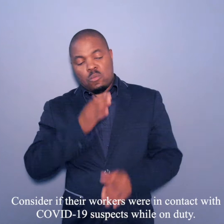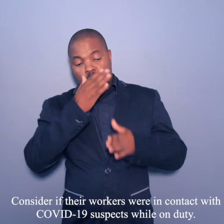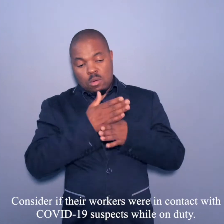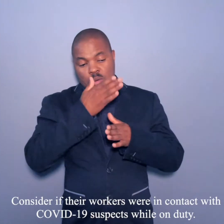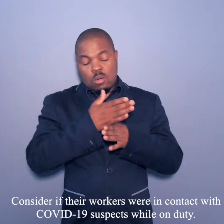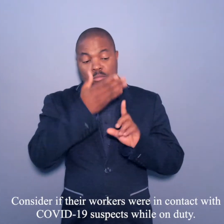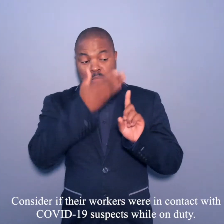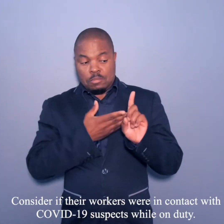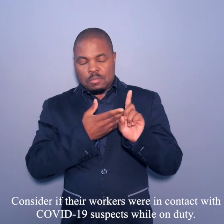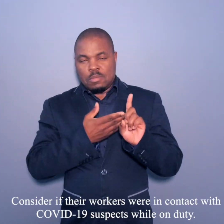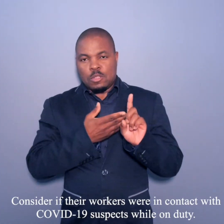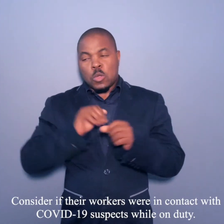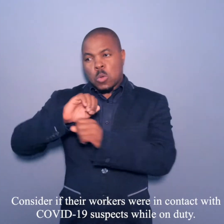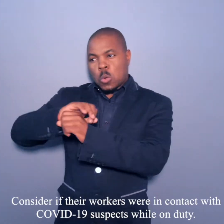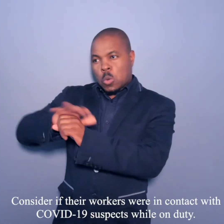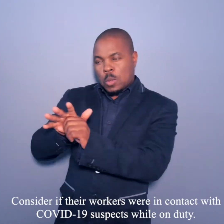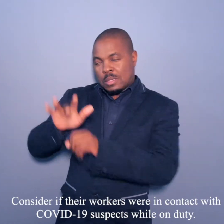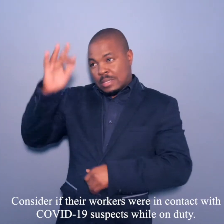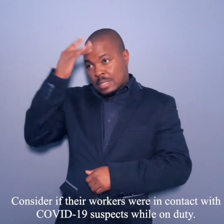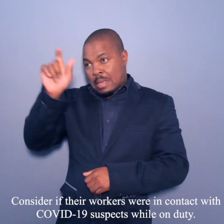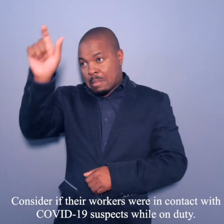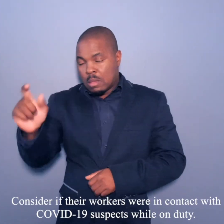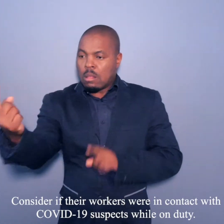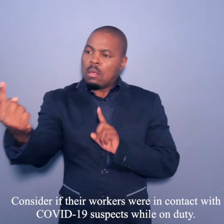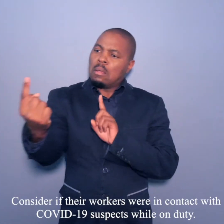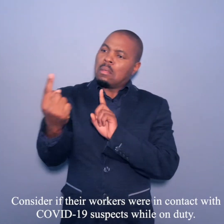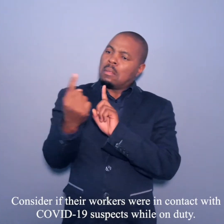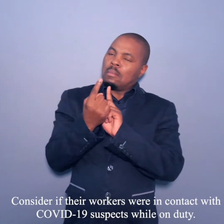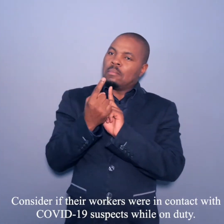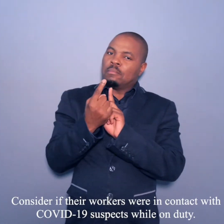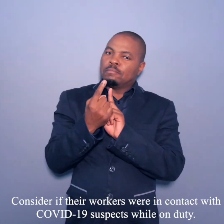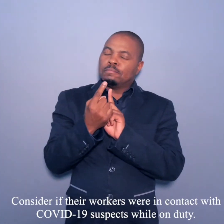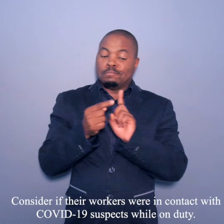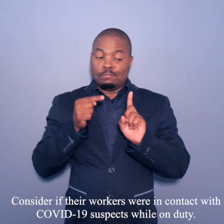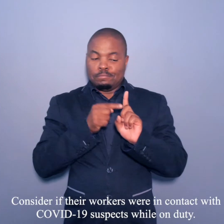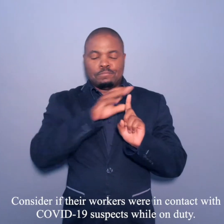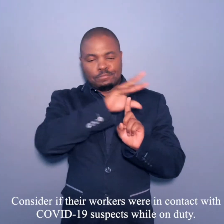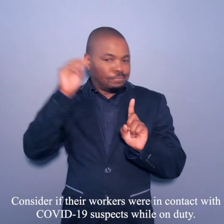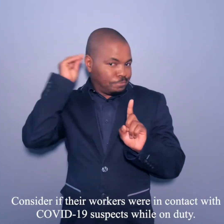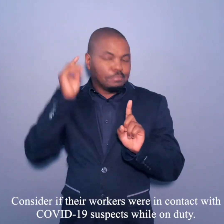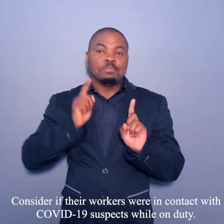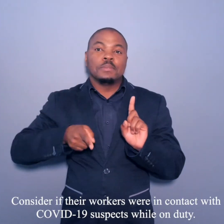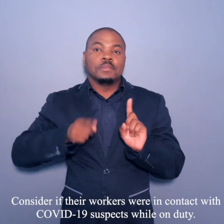Consider if their workers were in contact with COVID-19 suspect while on duty.